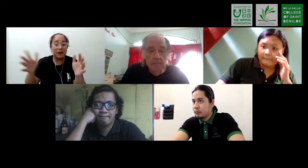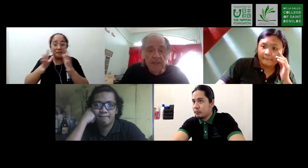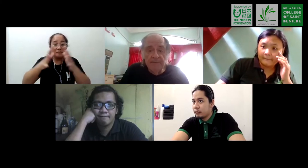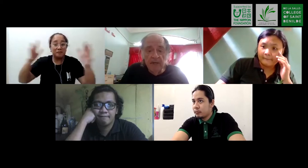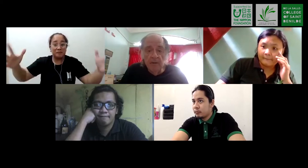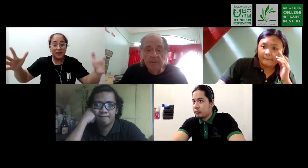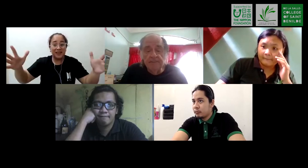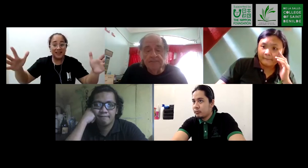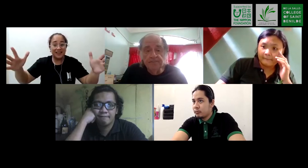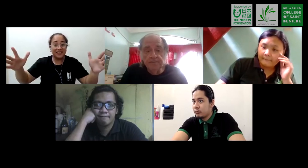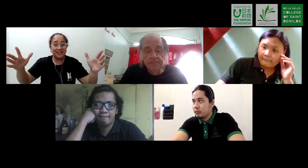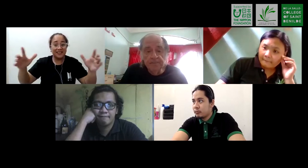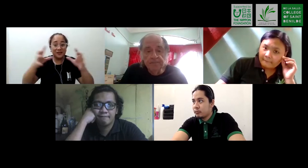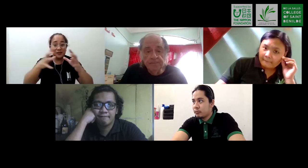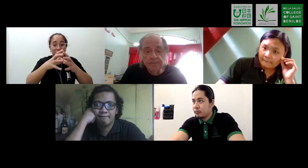that's fine also.